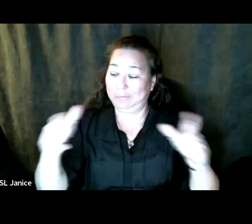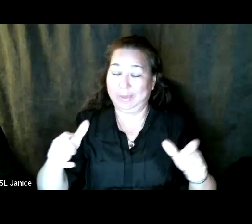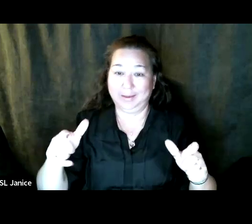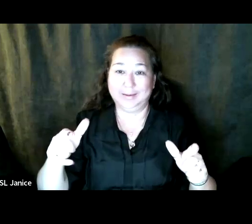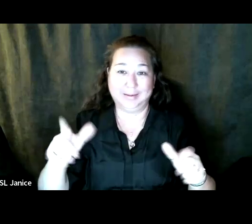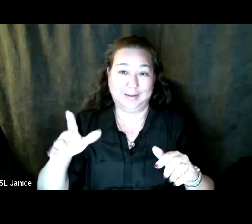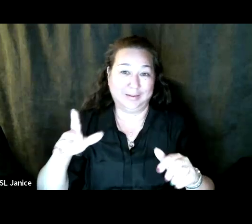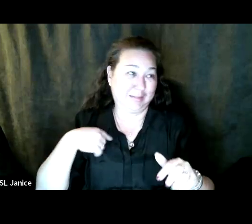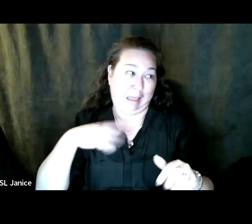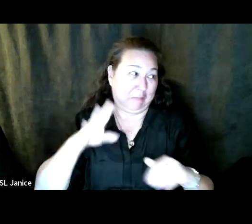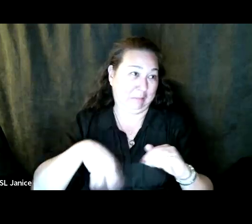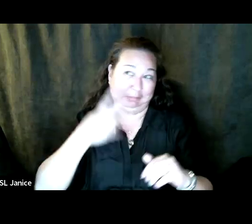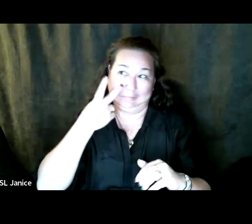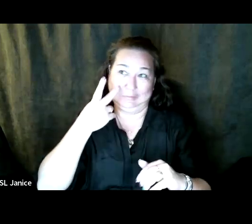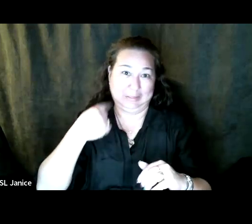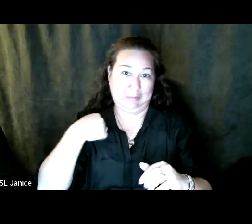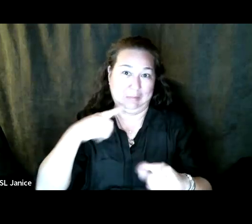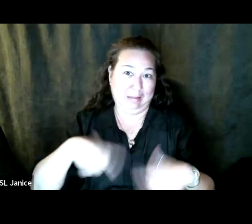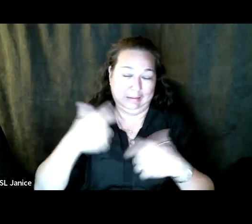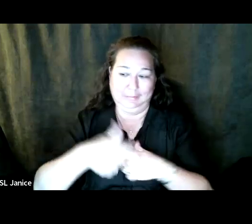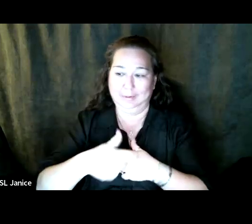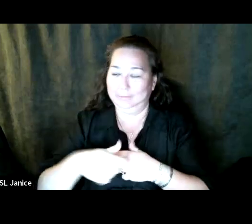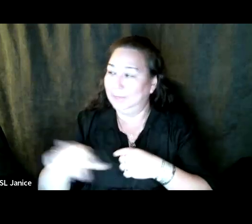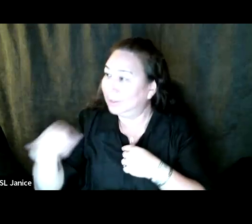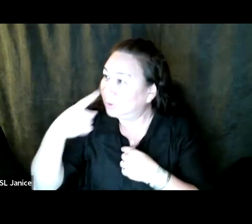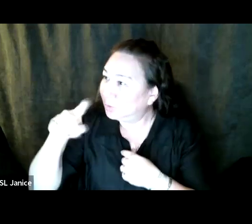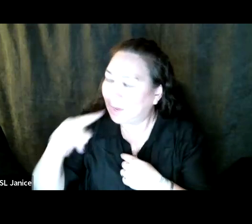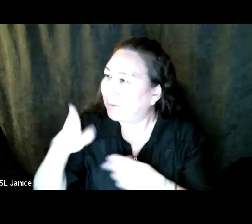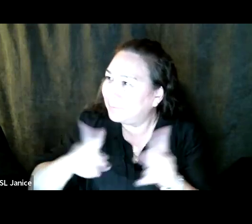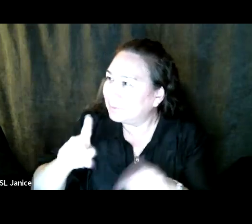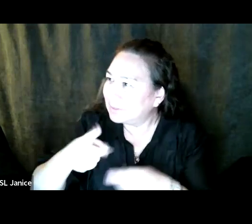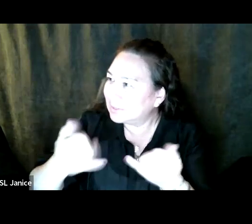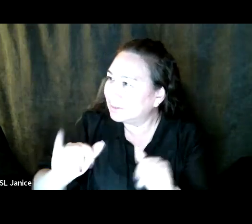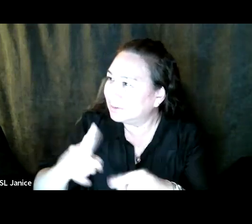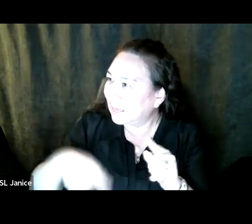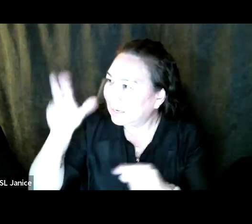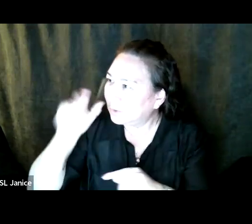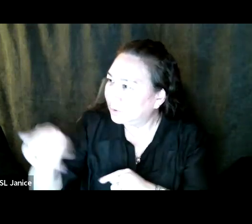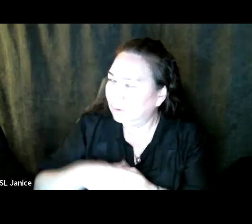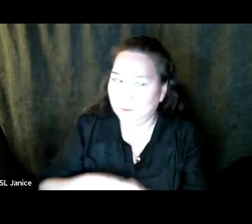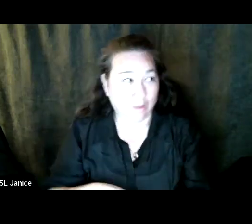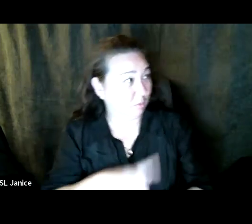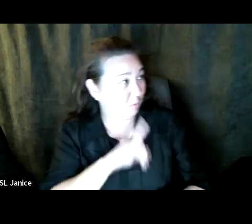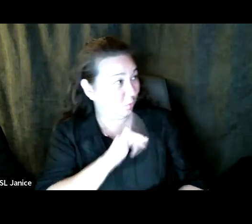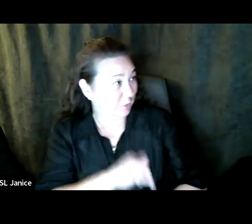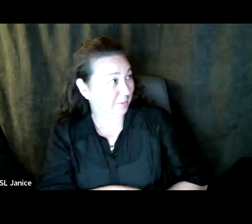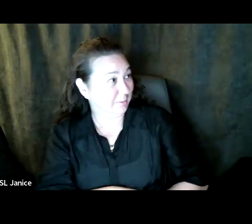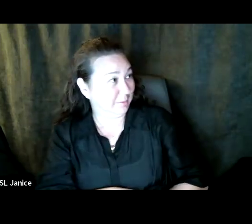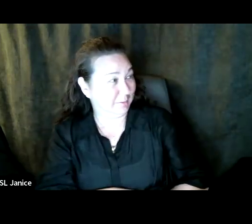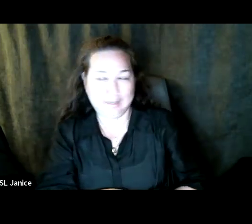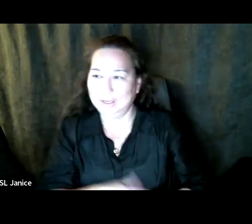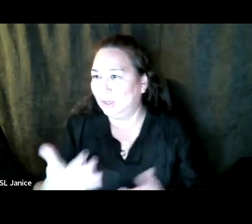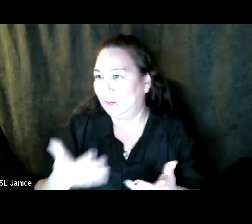excited to ask. Excuse me, Dr. Gray, people still can't hear you. Still can't hear me? Really? Yeah, Might have to pull out